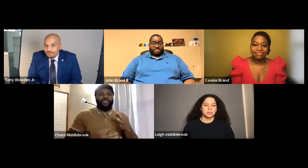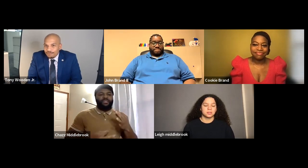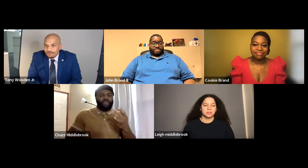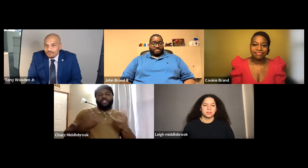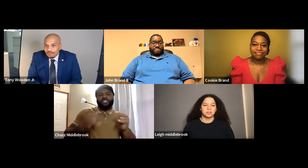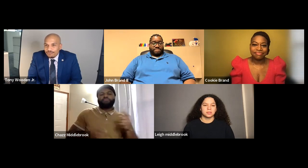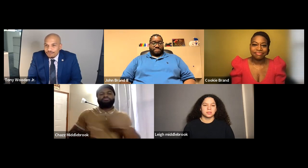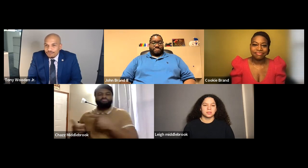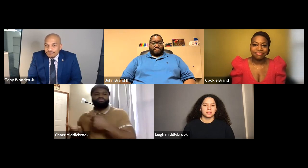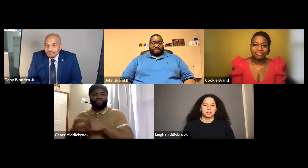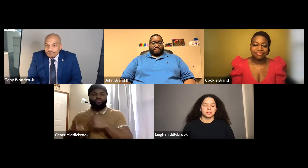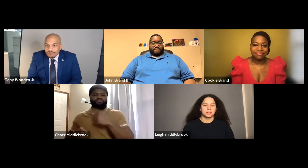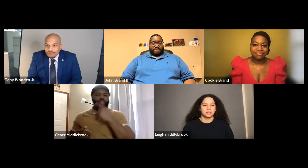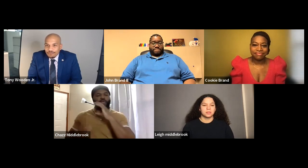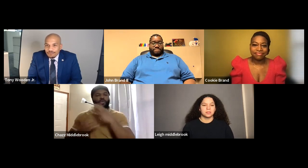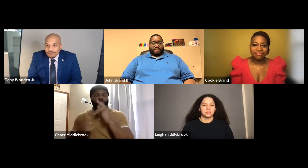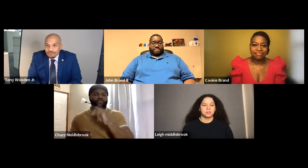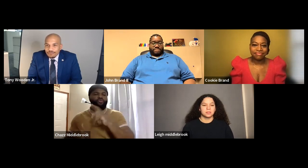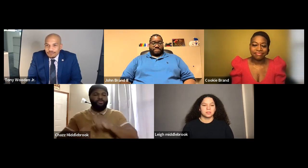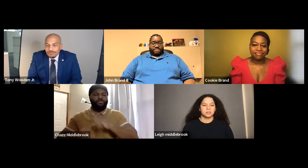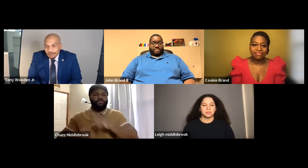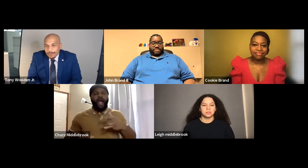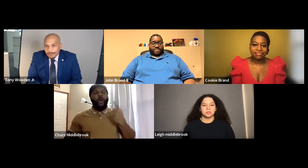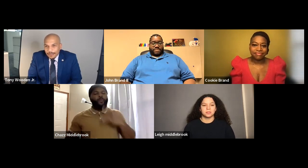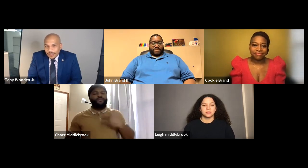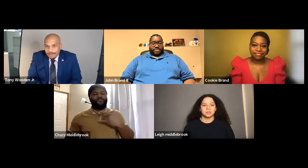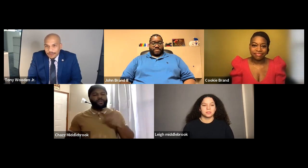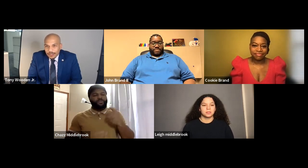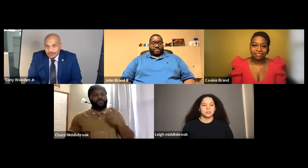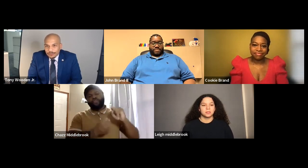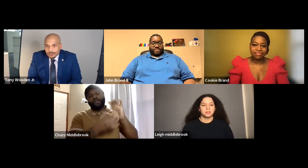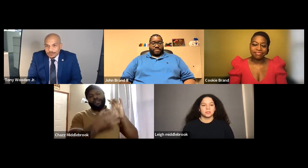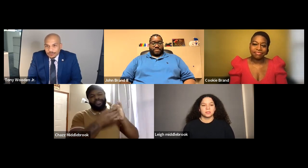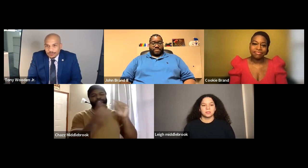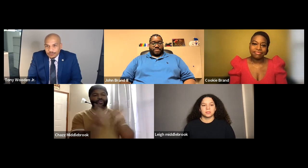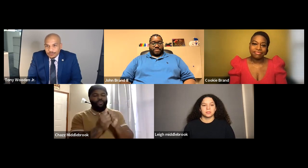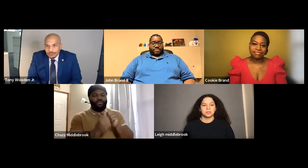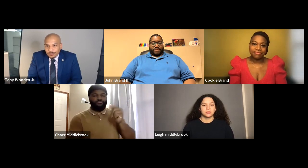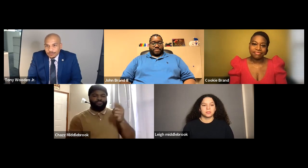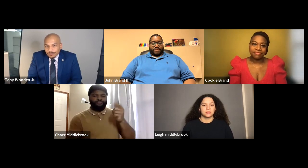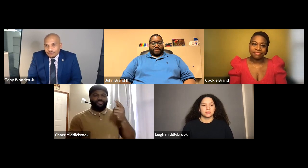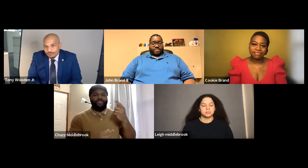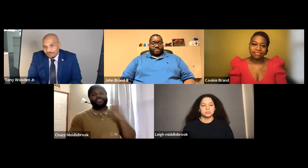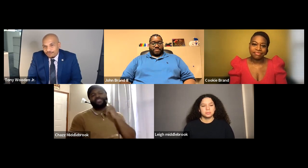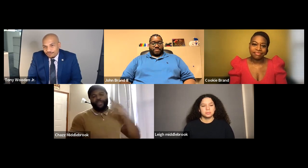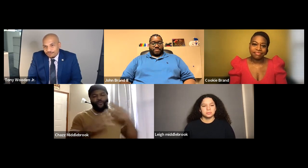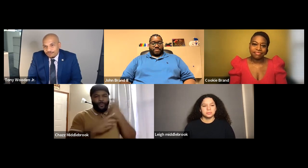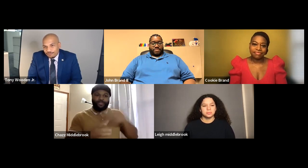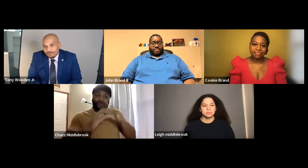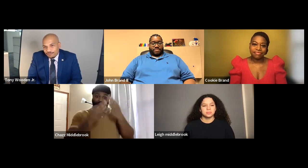deaf family and still be able to inject myself into the hearing world, but have strong bonds and attachment